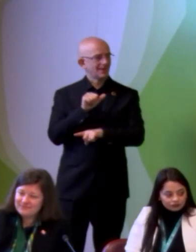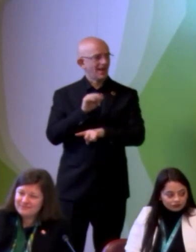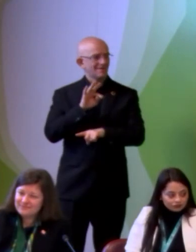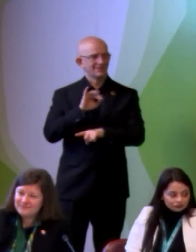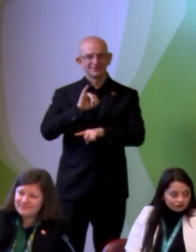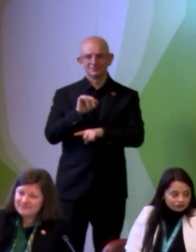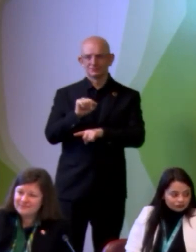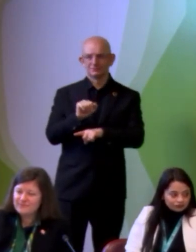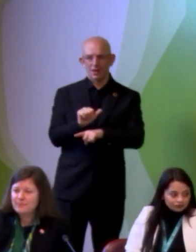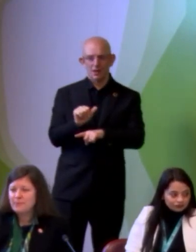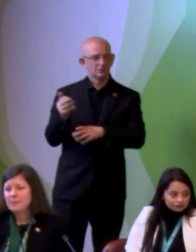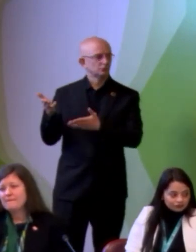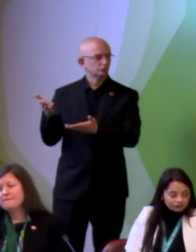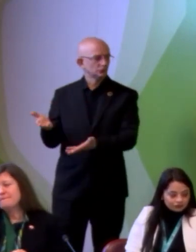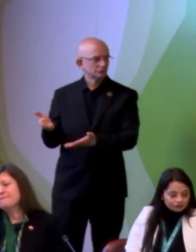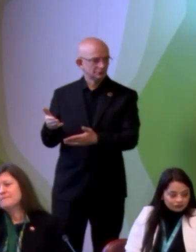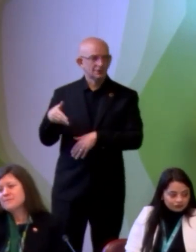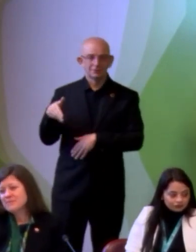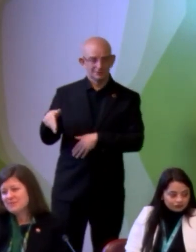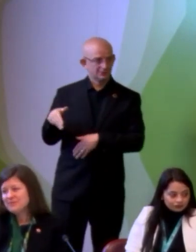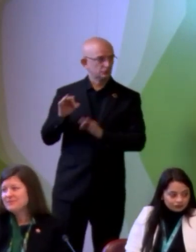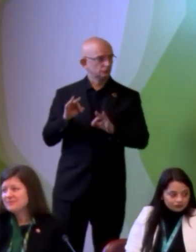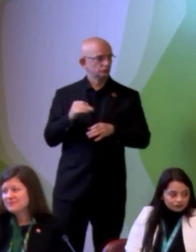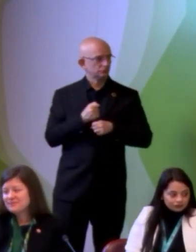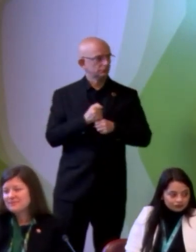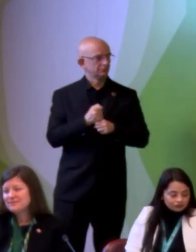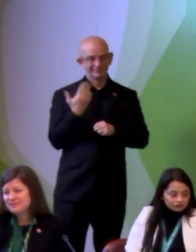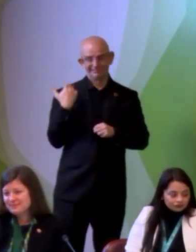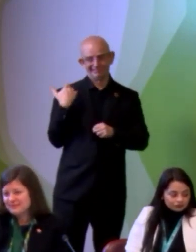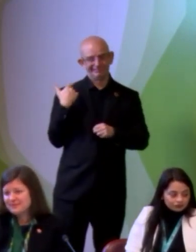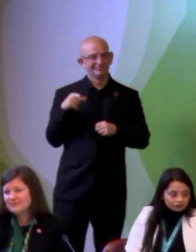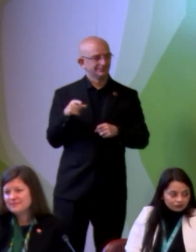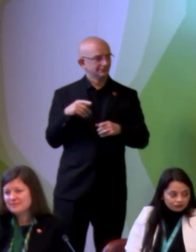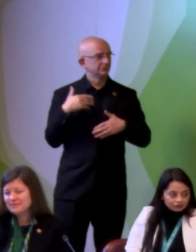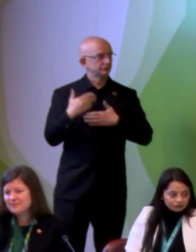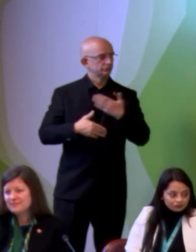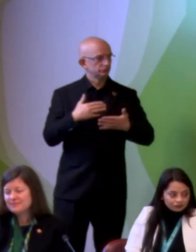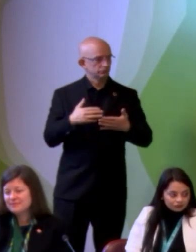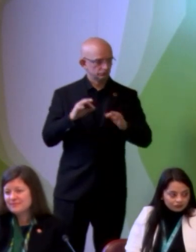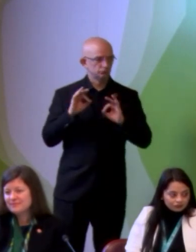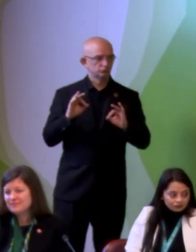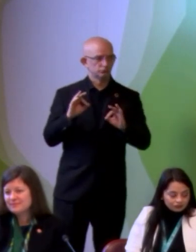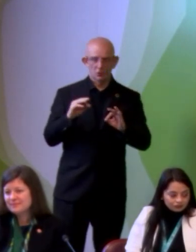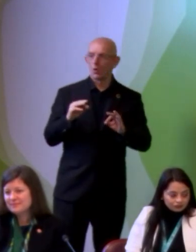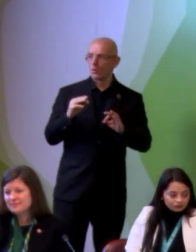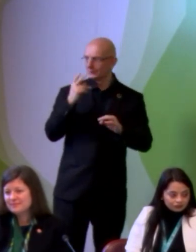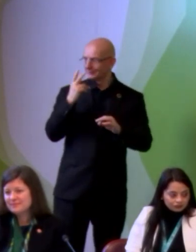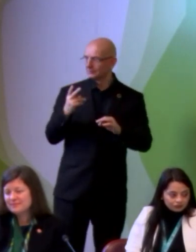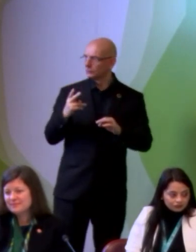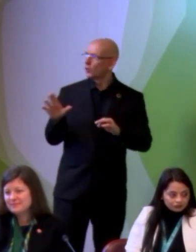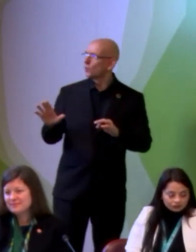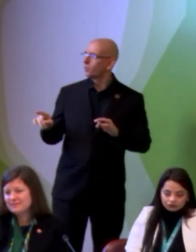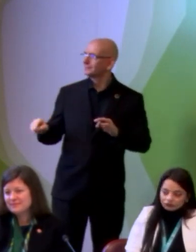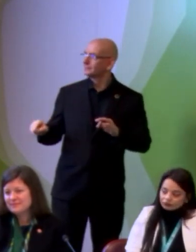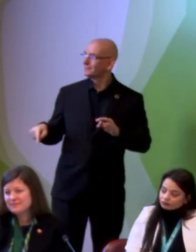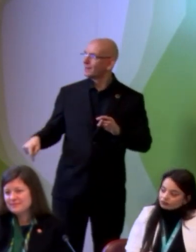Sudan have only recently started to recognize the children with disability. And we